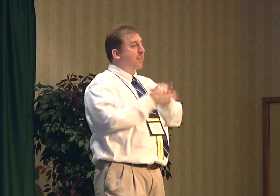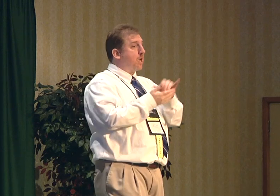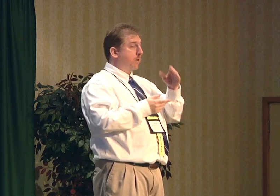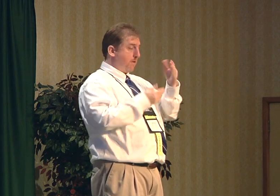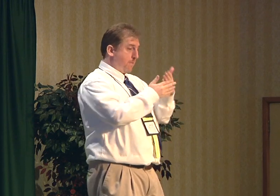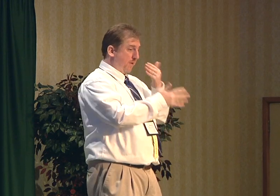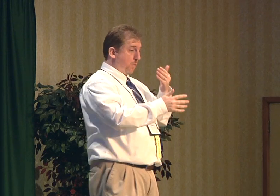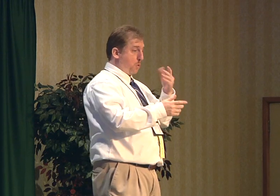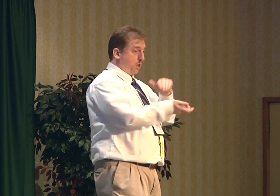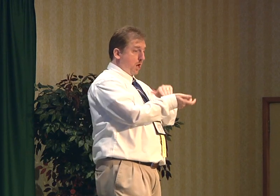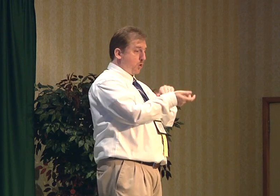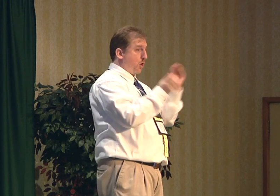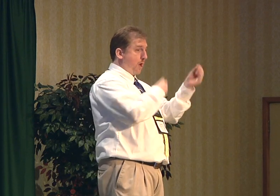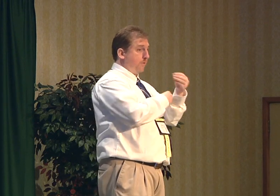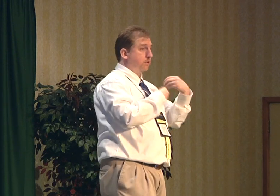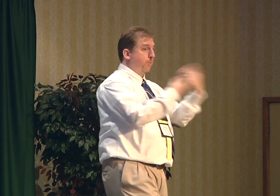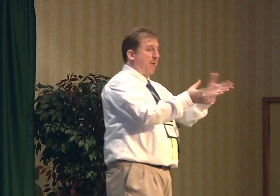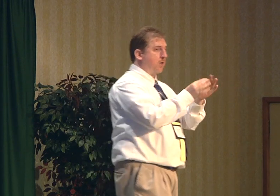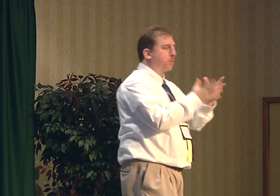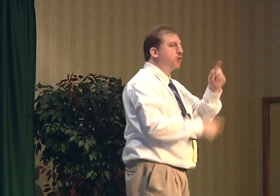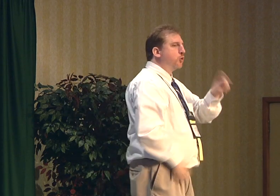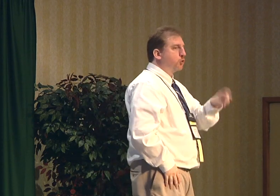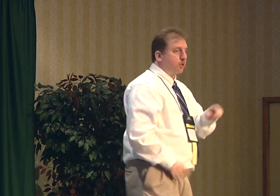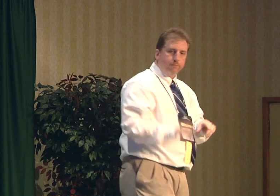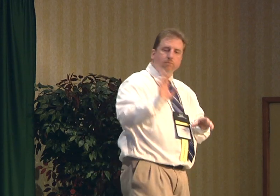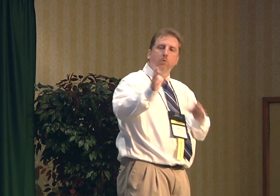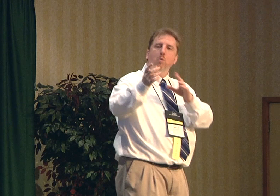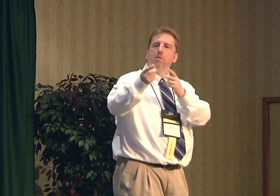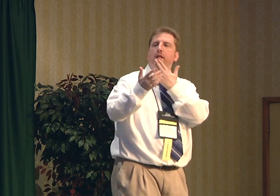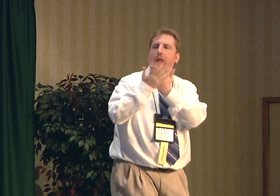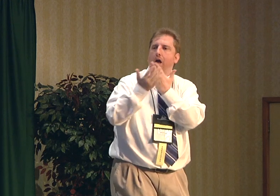The next quote was talking about before going into the doctor's office with the interpreter.